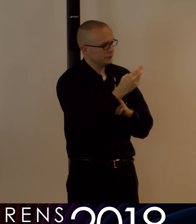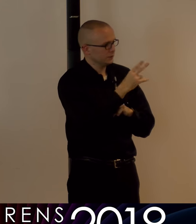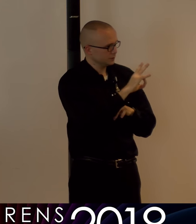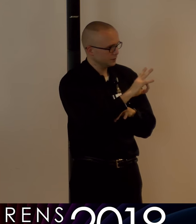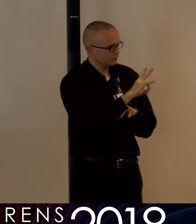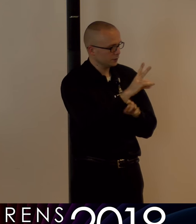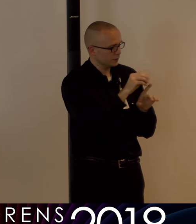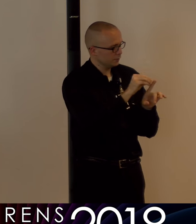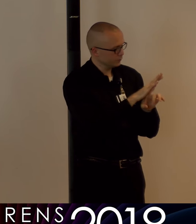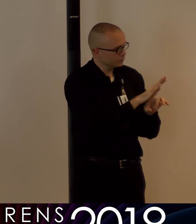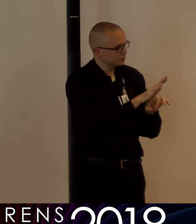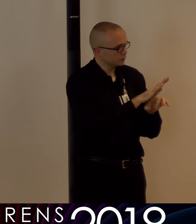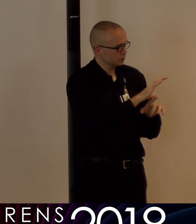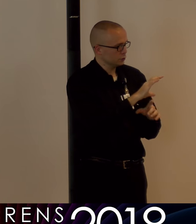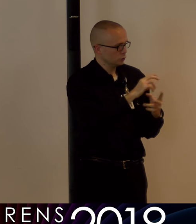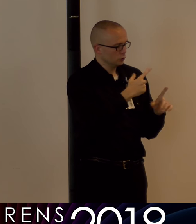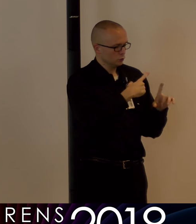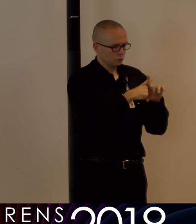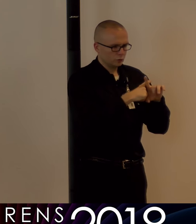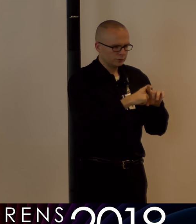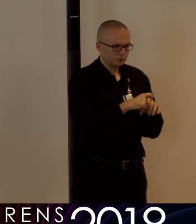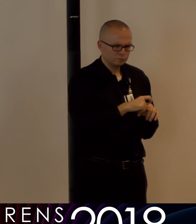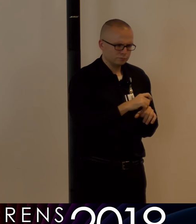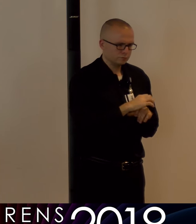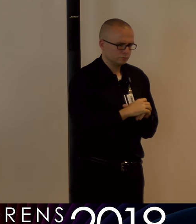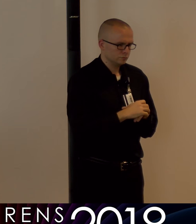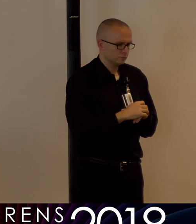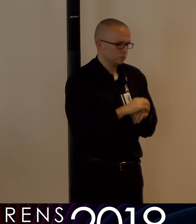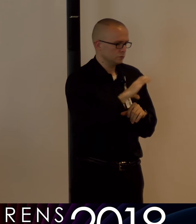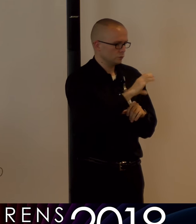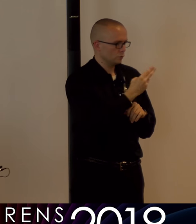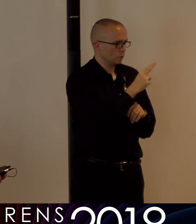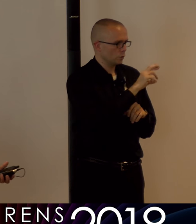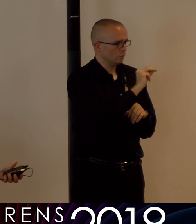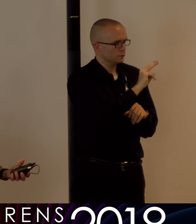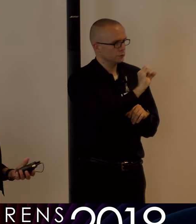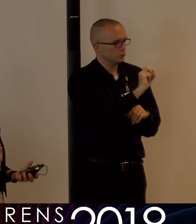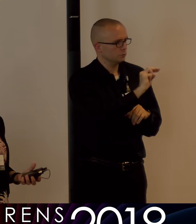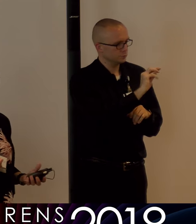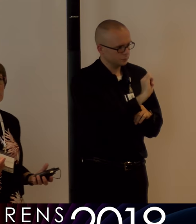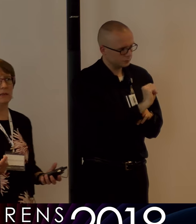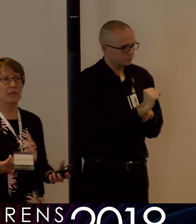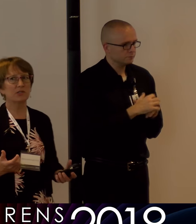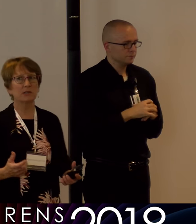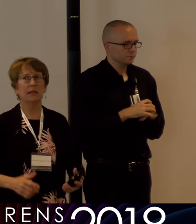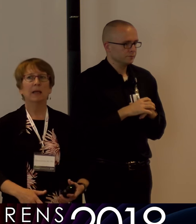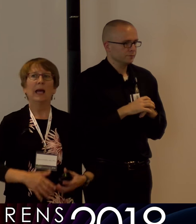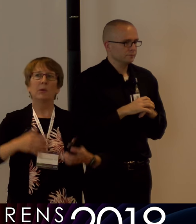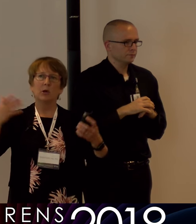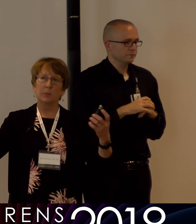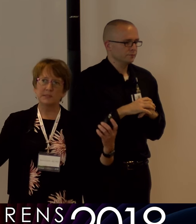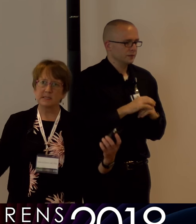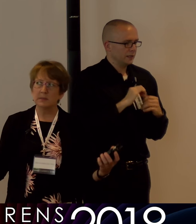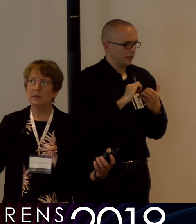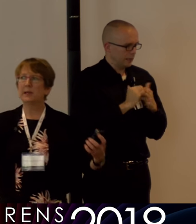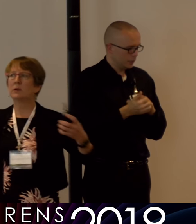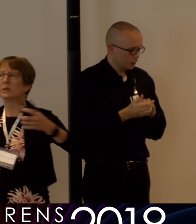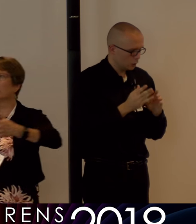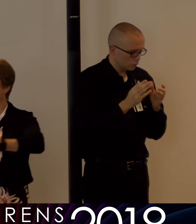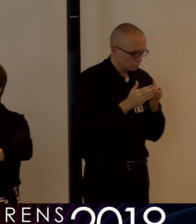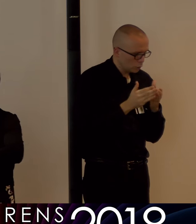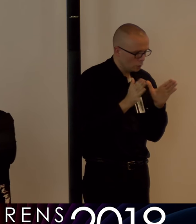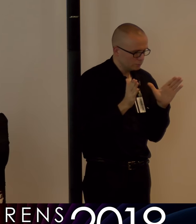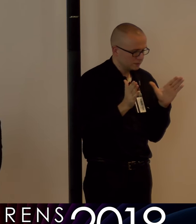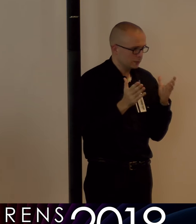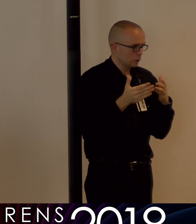influence chromatin? There's some really exciting things going on to ask how CHD7 rearranges those nucleosomes that I mentioned, how it opens them up, how